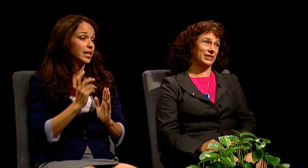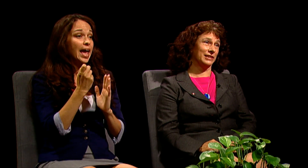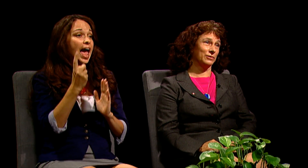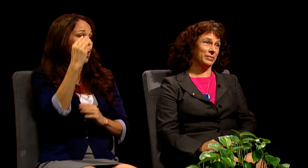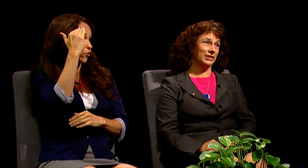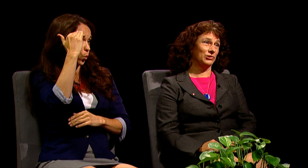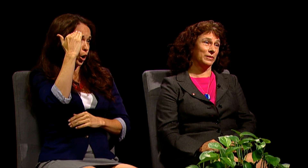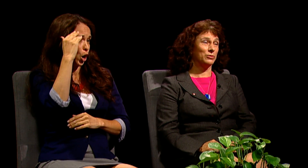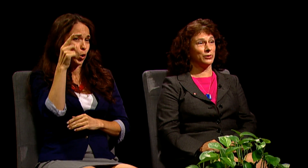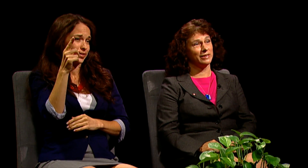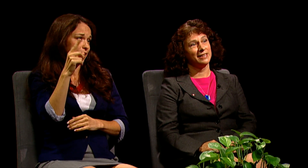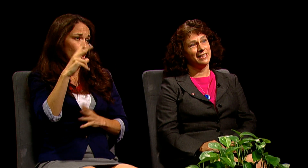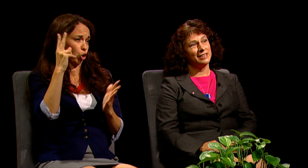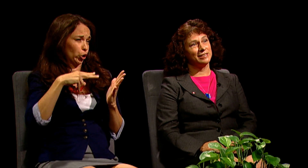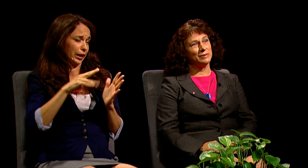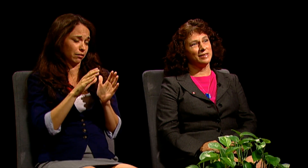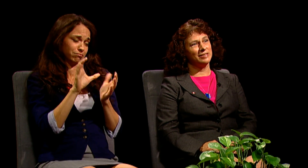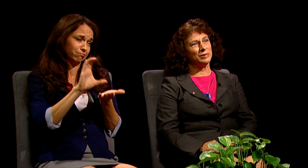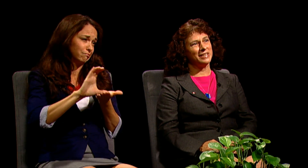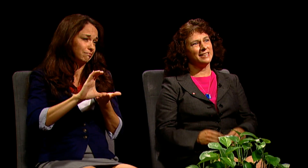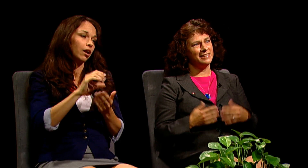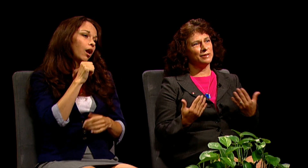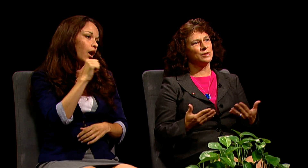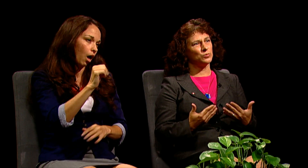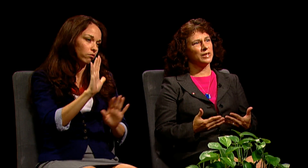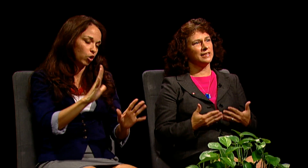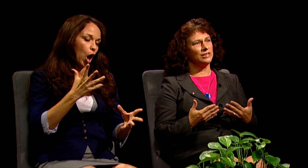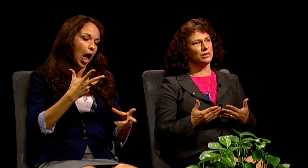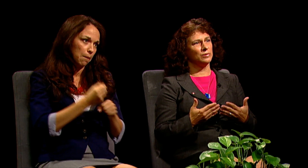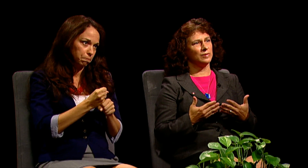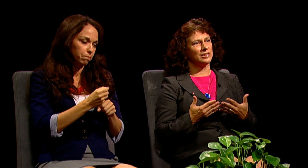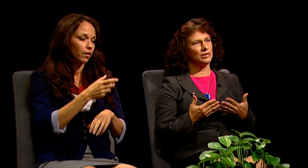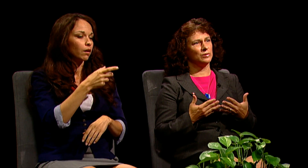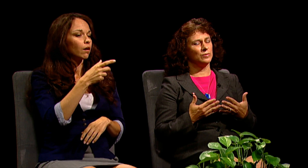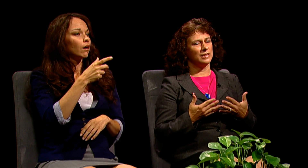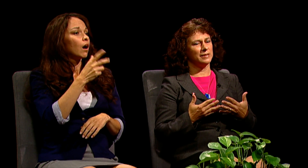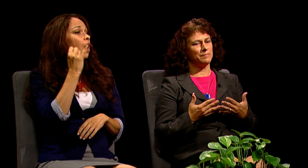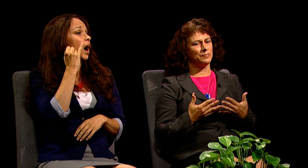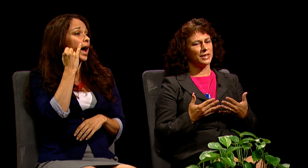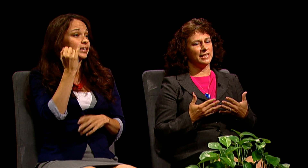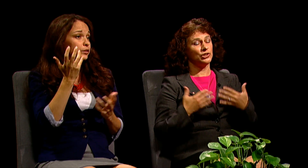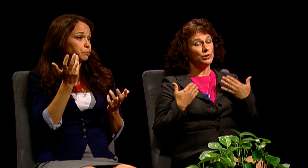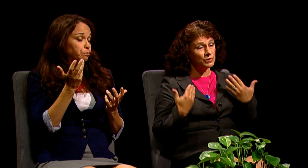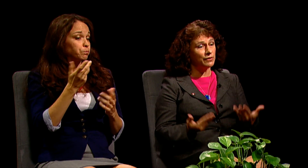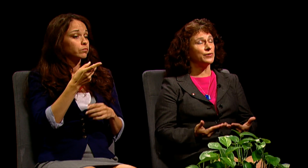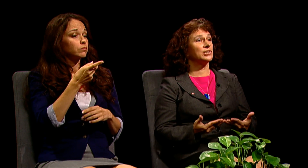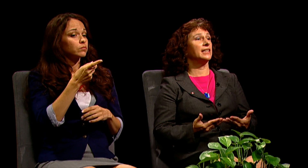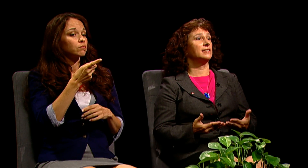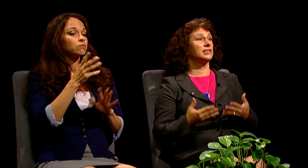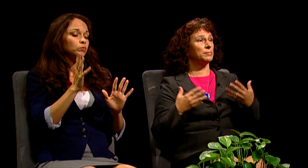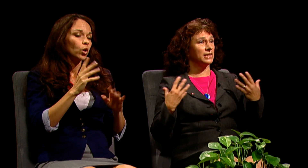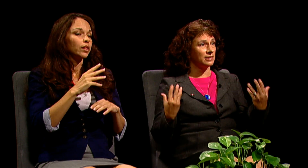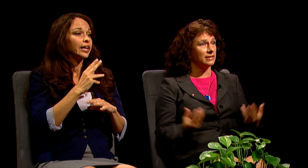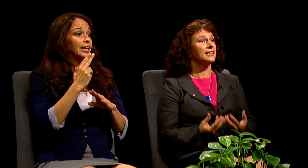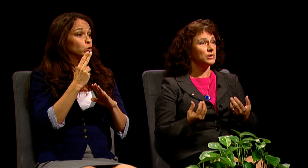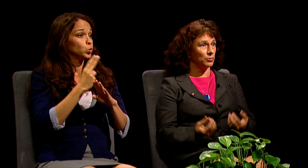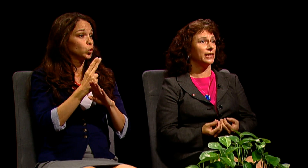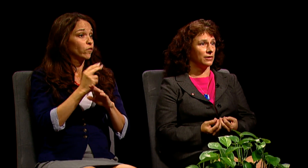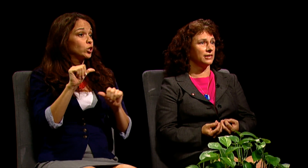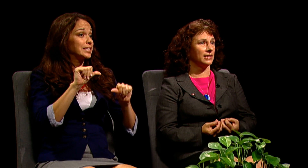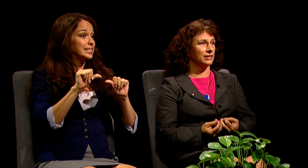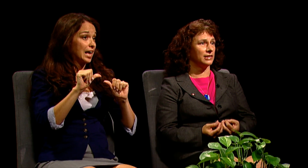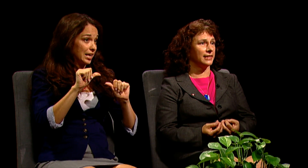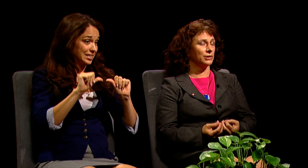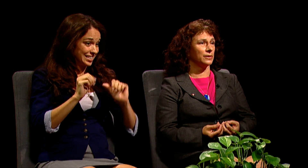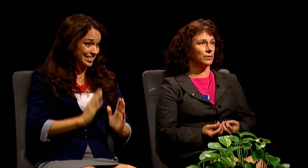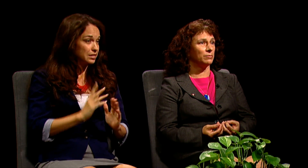a 1,500-page report. So the idea was really it's useful for scientists because it does bring